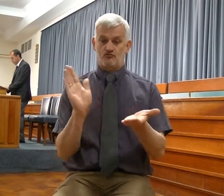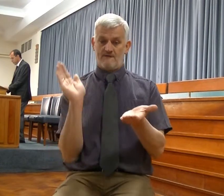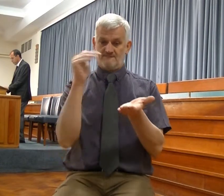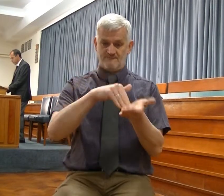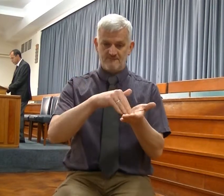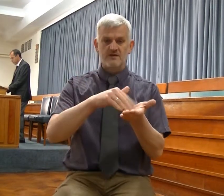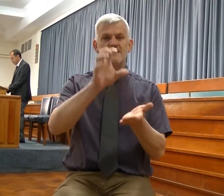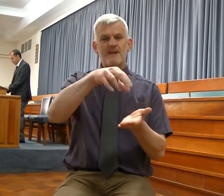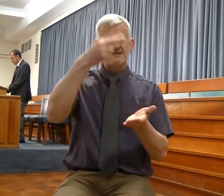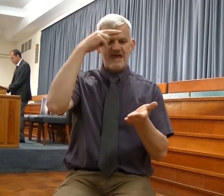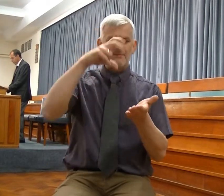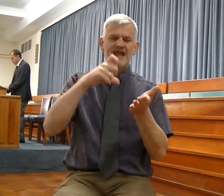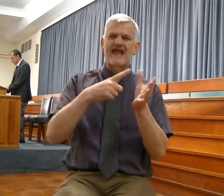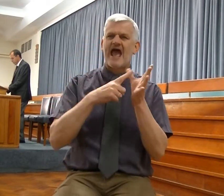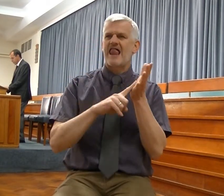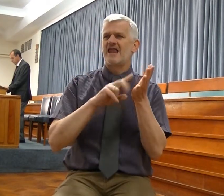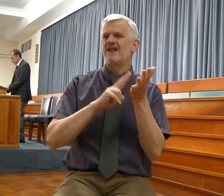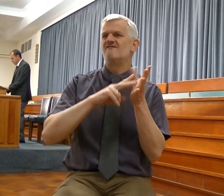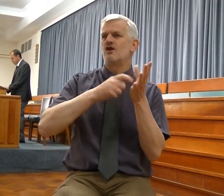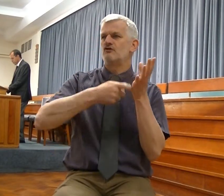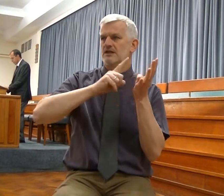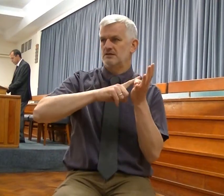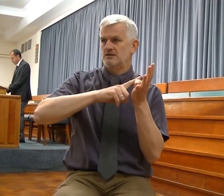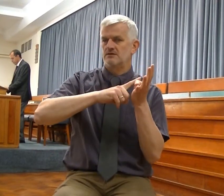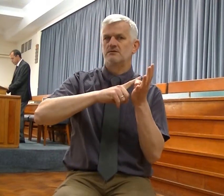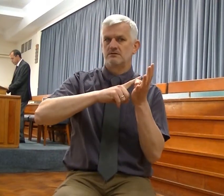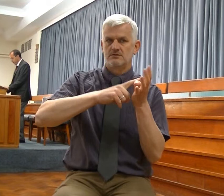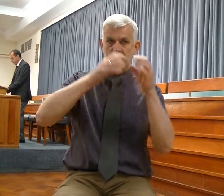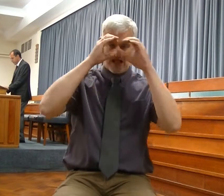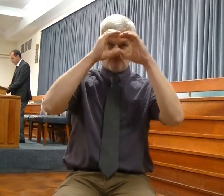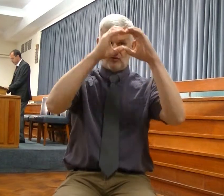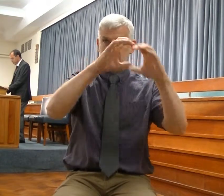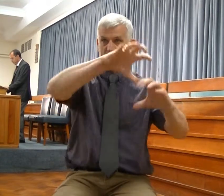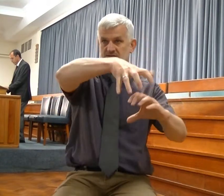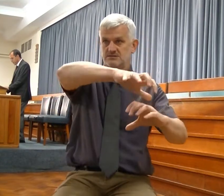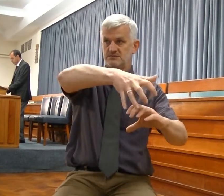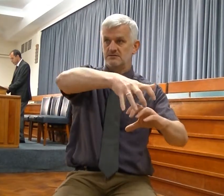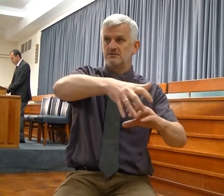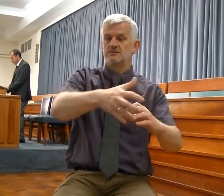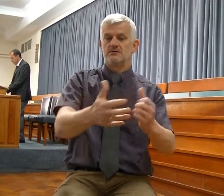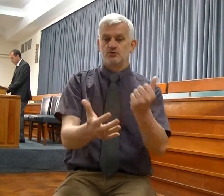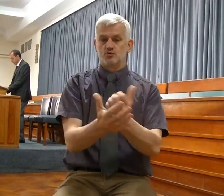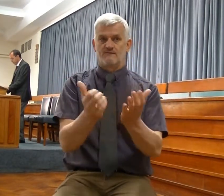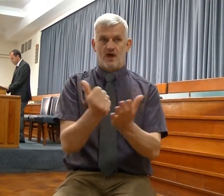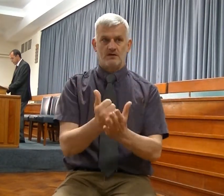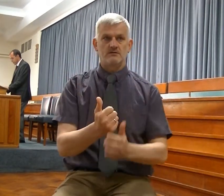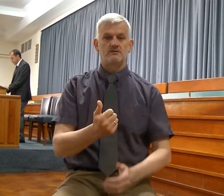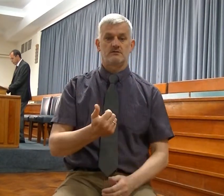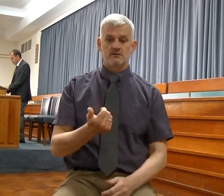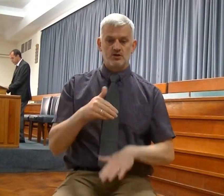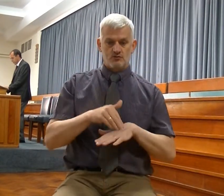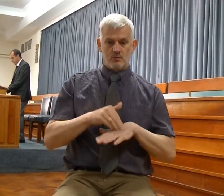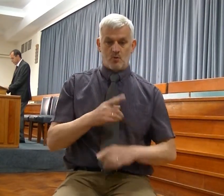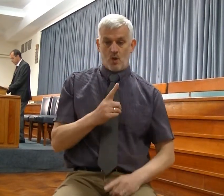which is called Calvary, there they were crucified, and the malefactors, one on the right hand, and the other